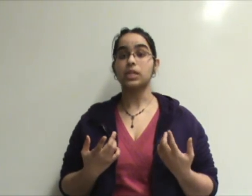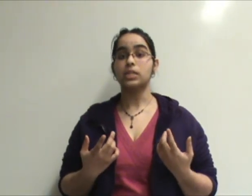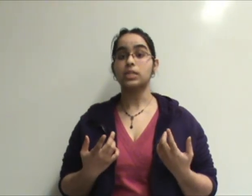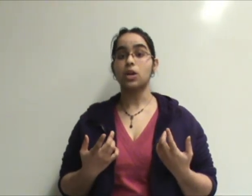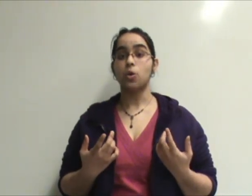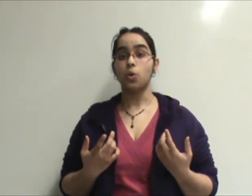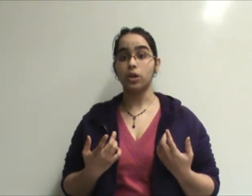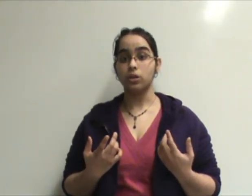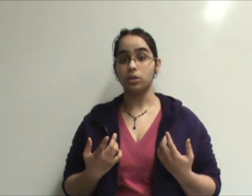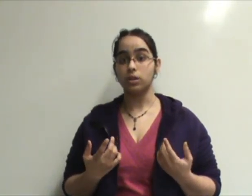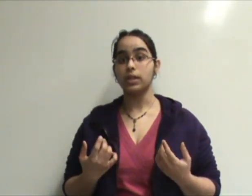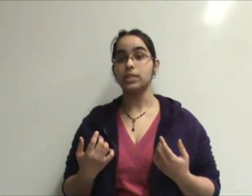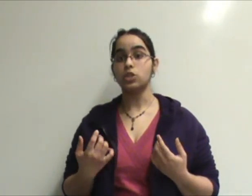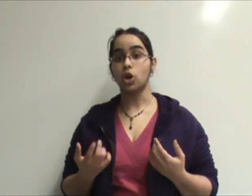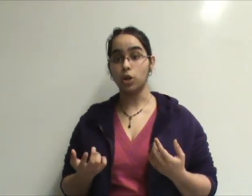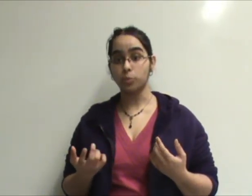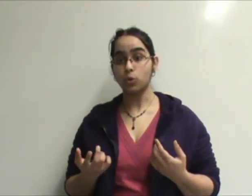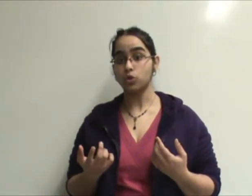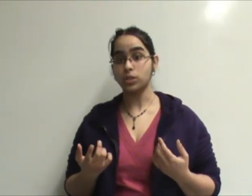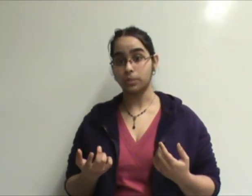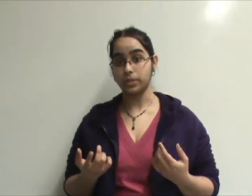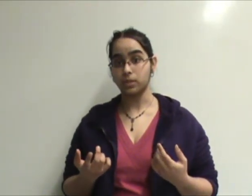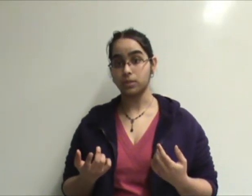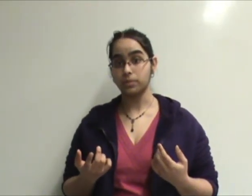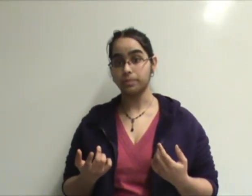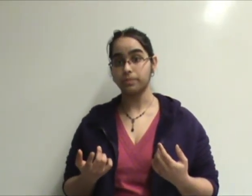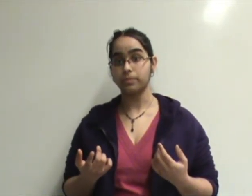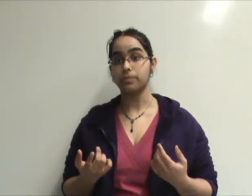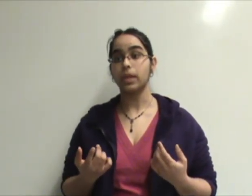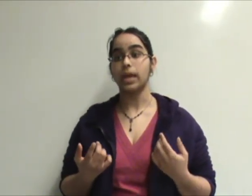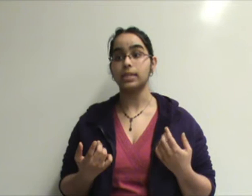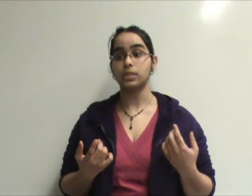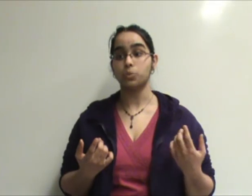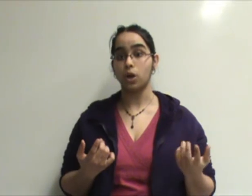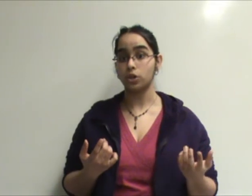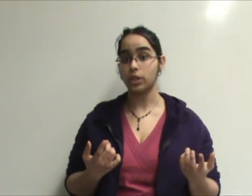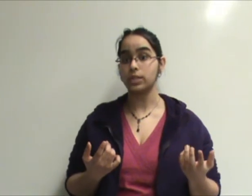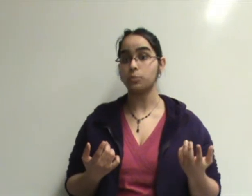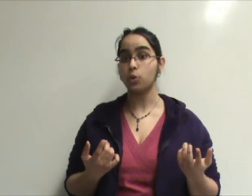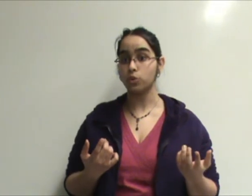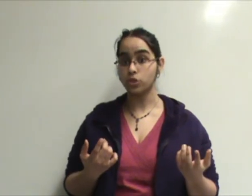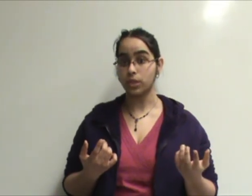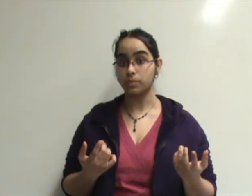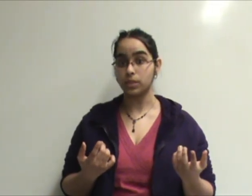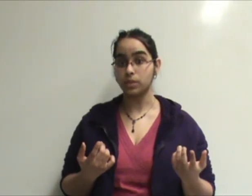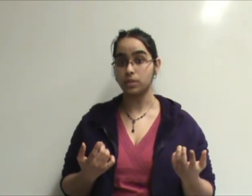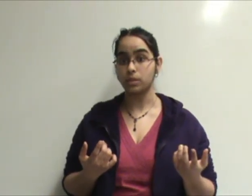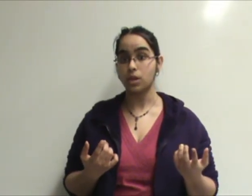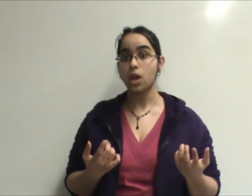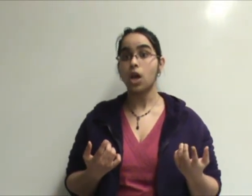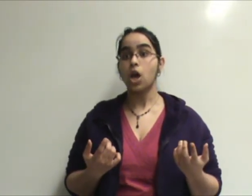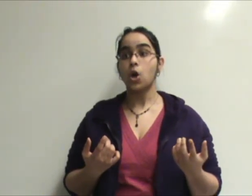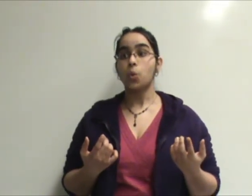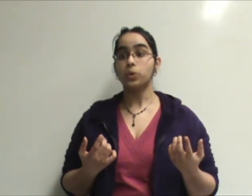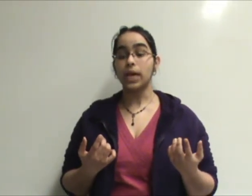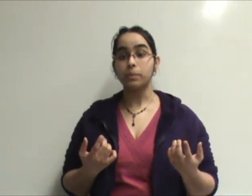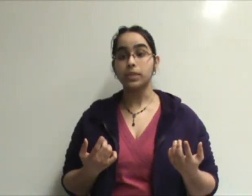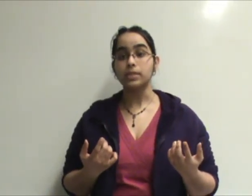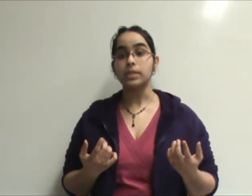because oil is a non-polar substance and water is a polar substance. What that means